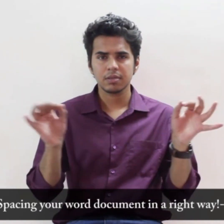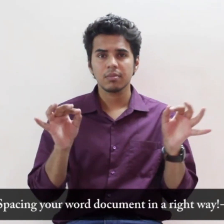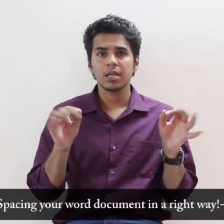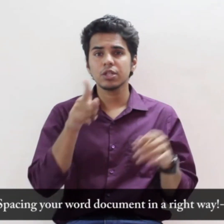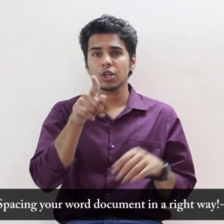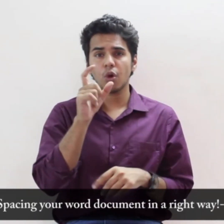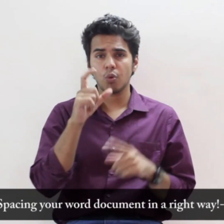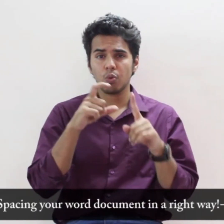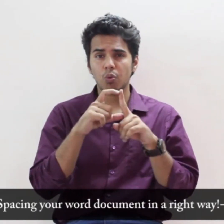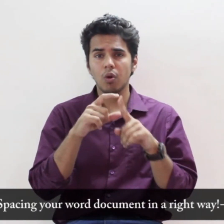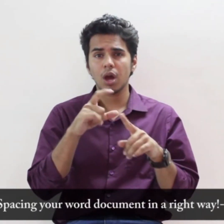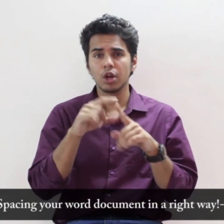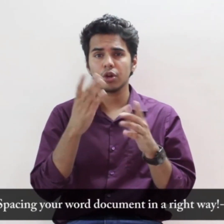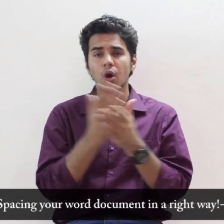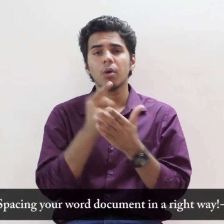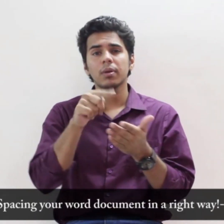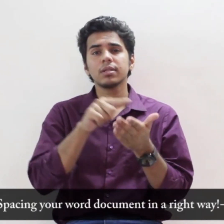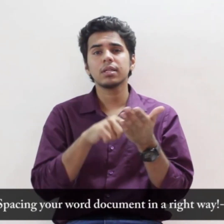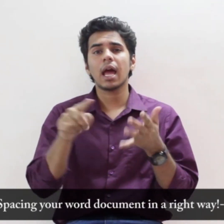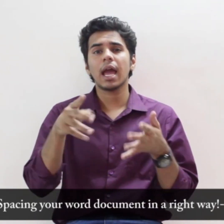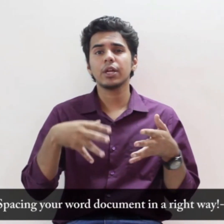Spacing your Word document in the right way.